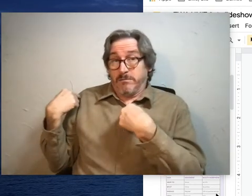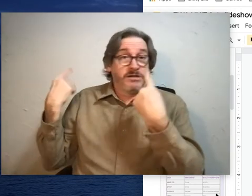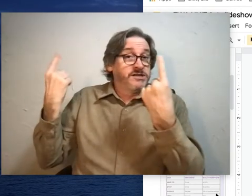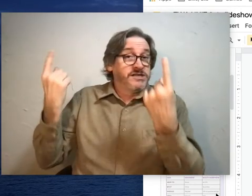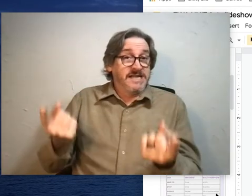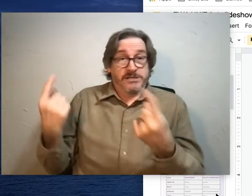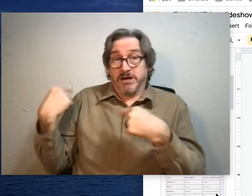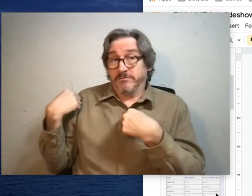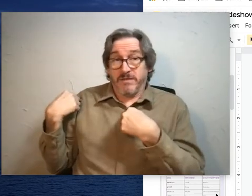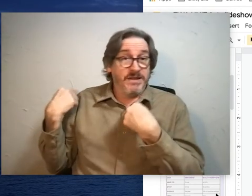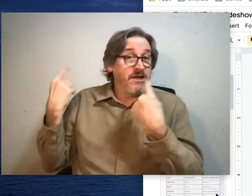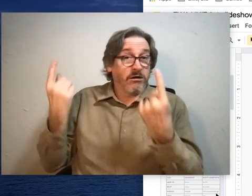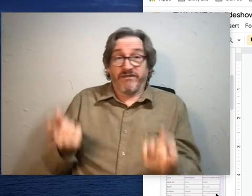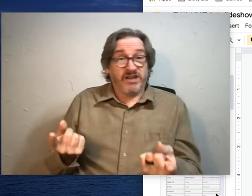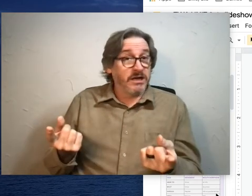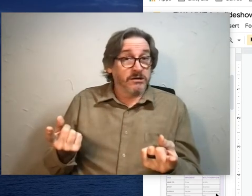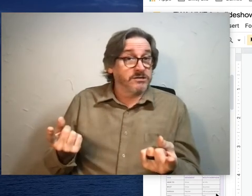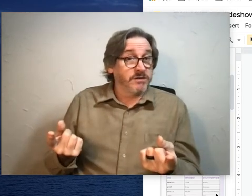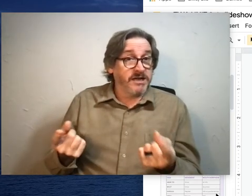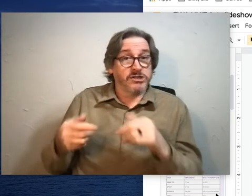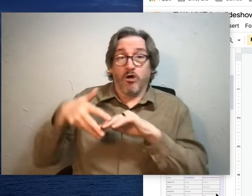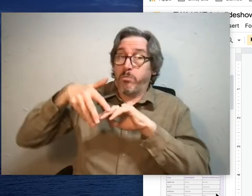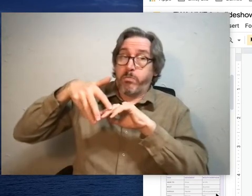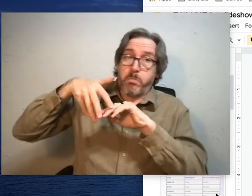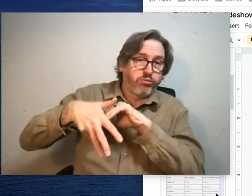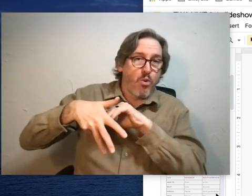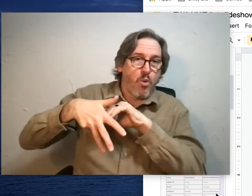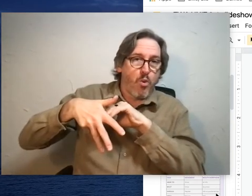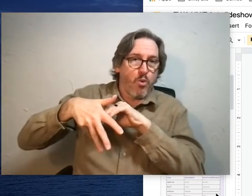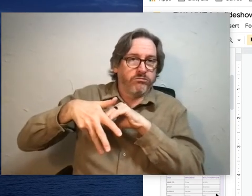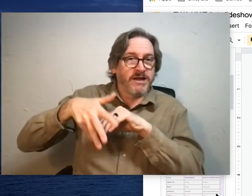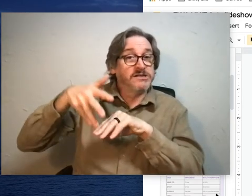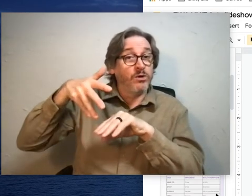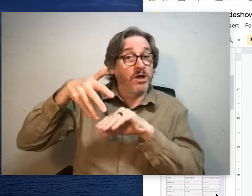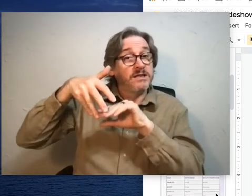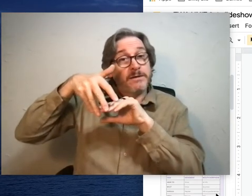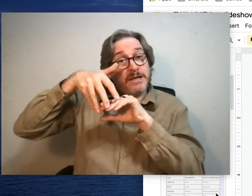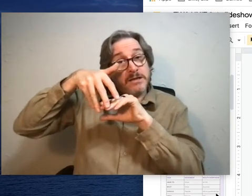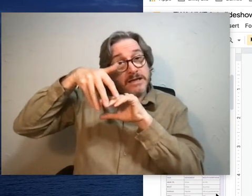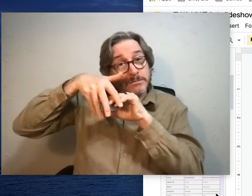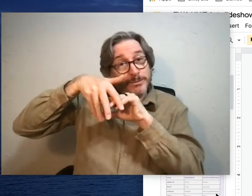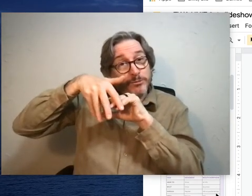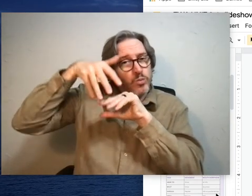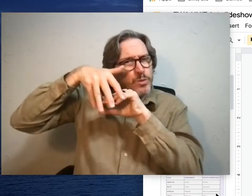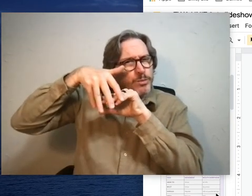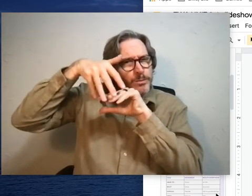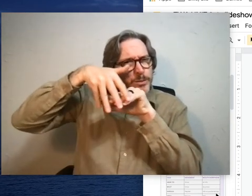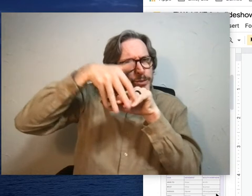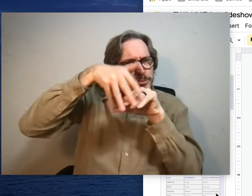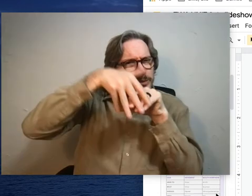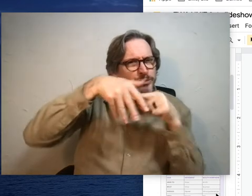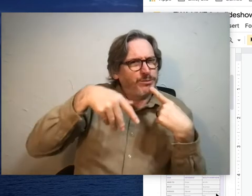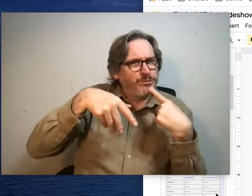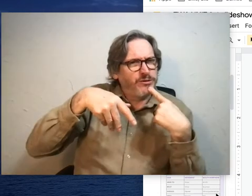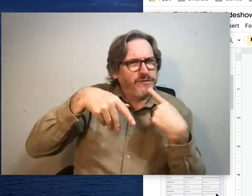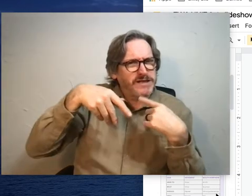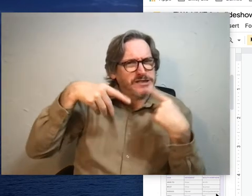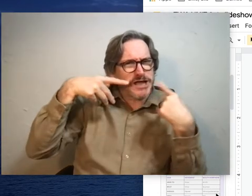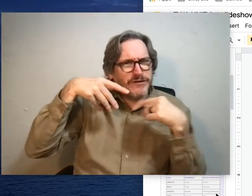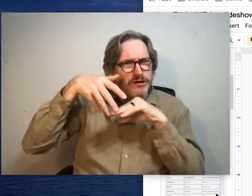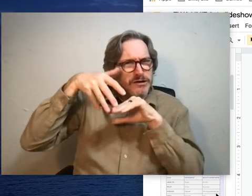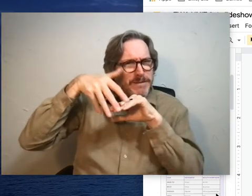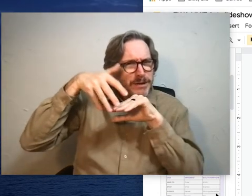From since, right? I've been there 50 years, right? So, boom, right? So a little bit, little, boop, boop, boop, boop, boop. The